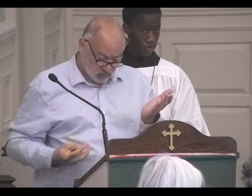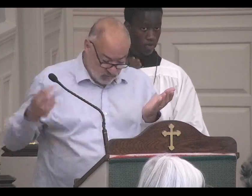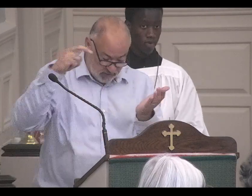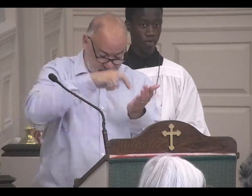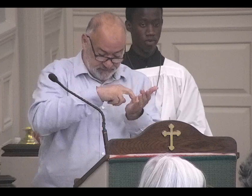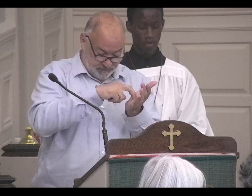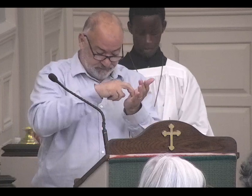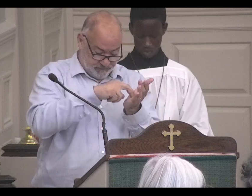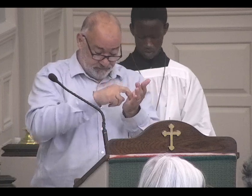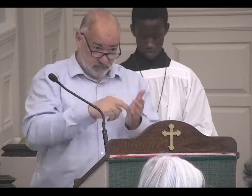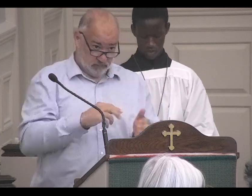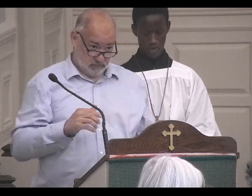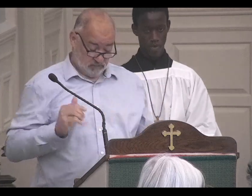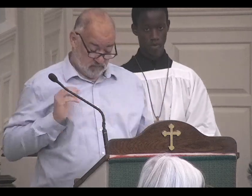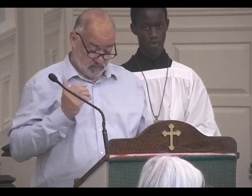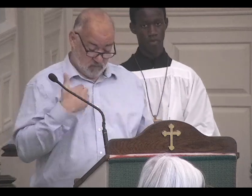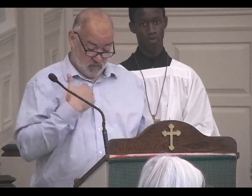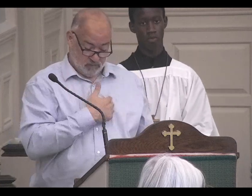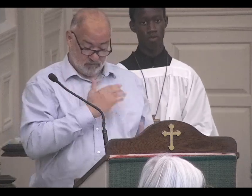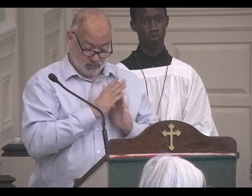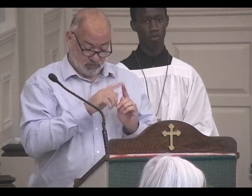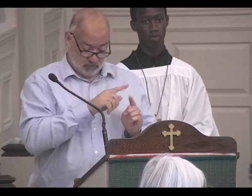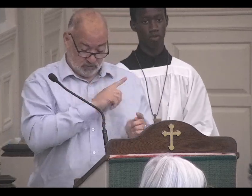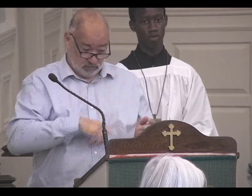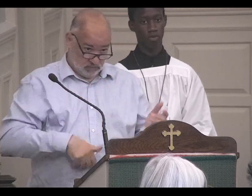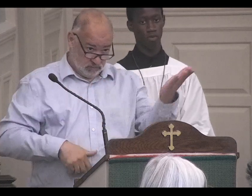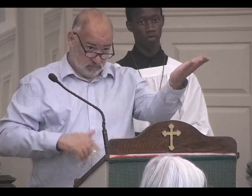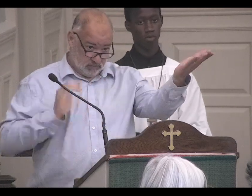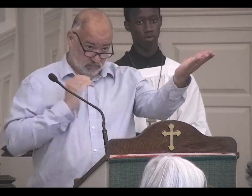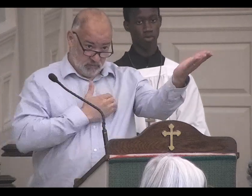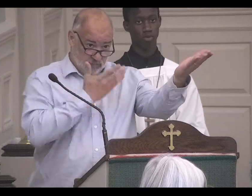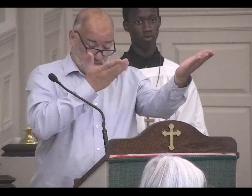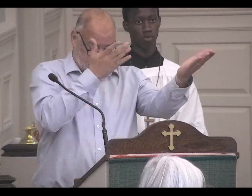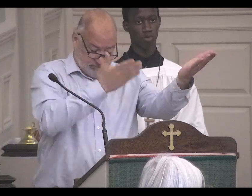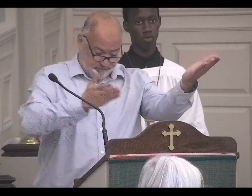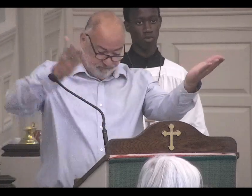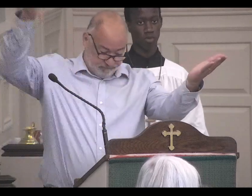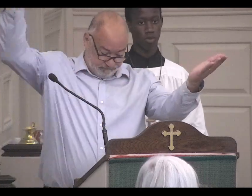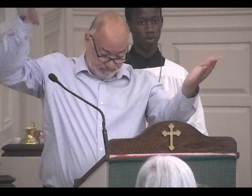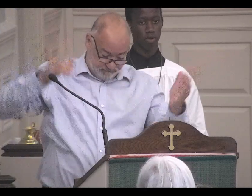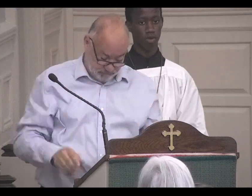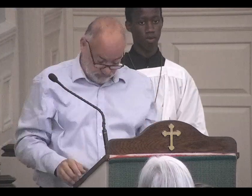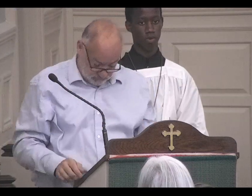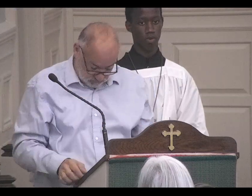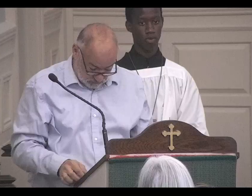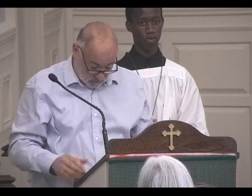death, and resurrection. We pray to the Lord. Lord, hear our prayer.